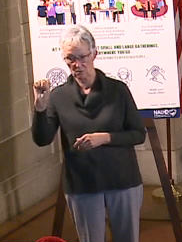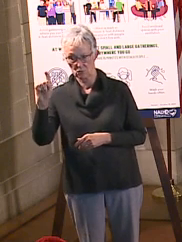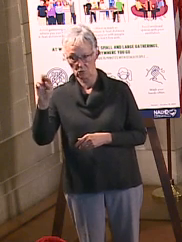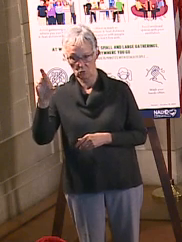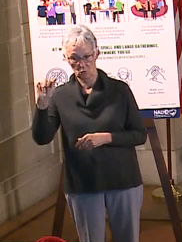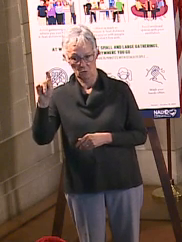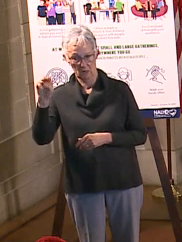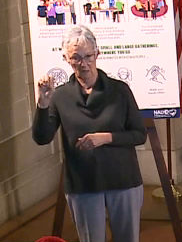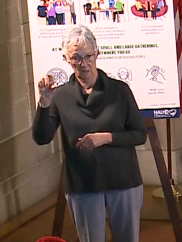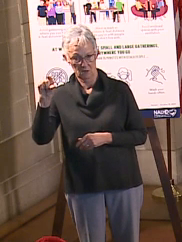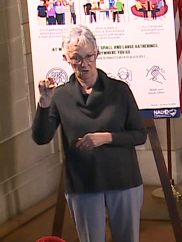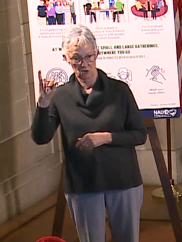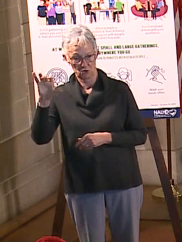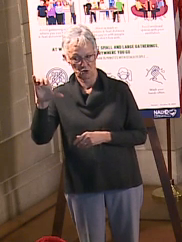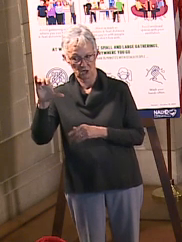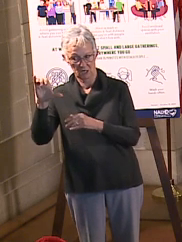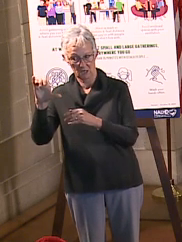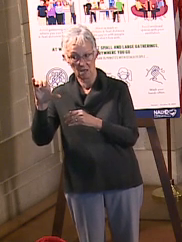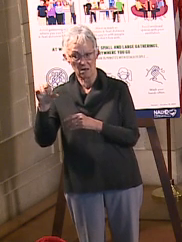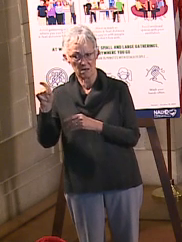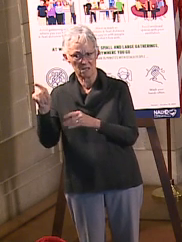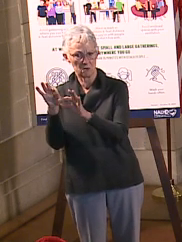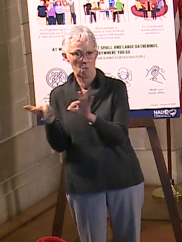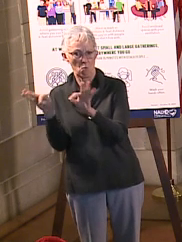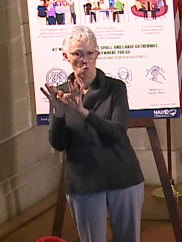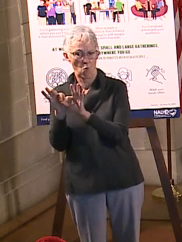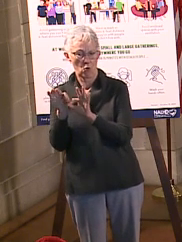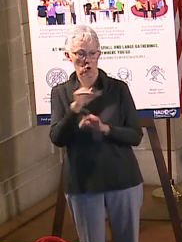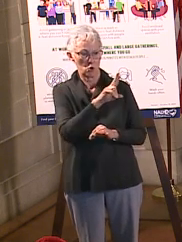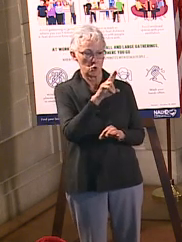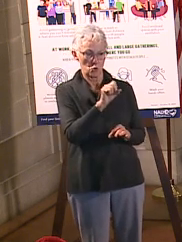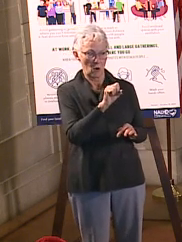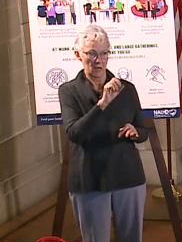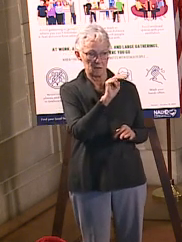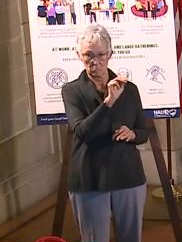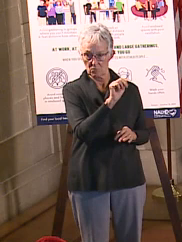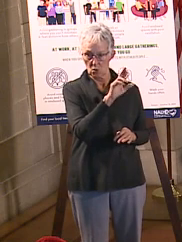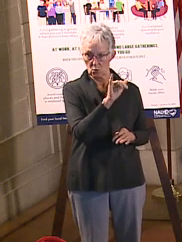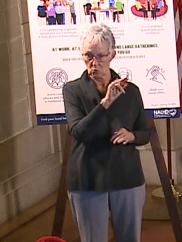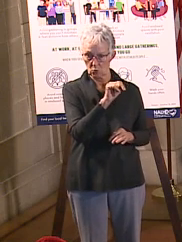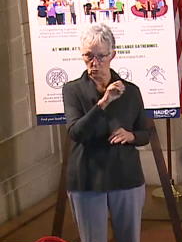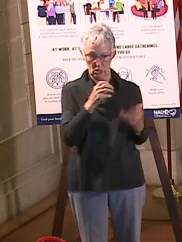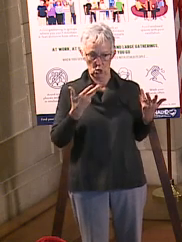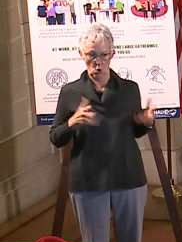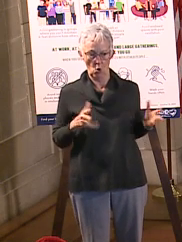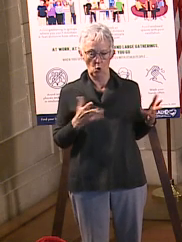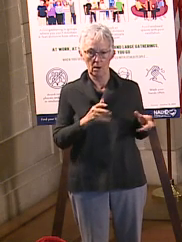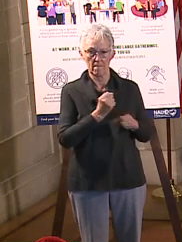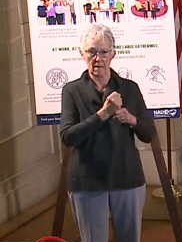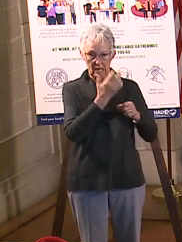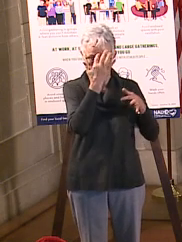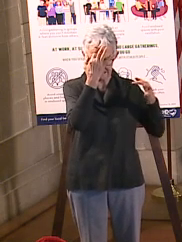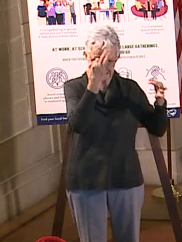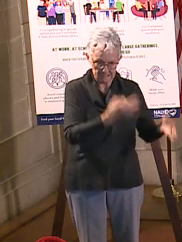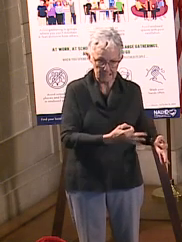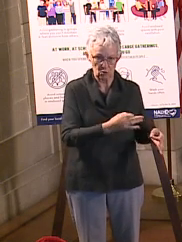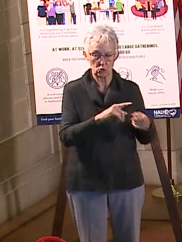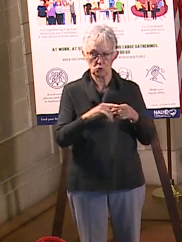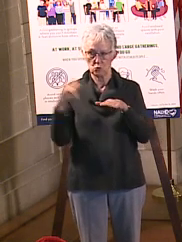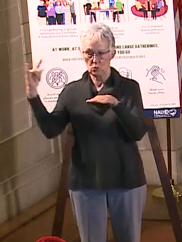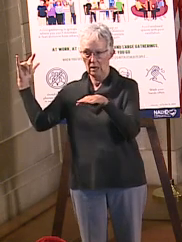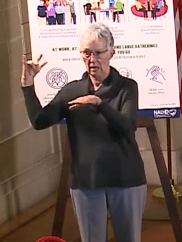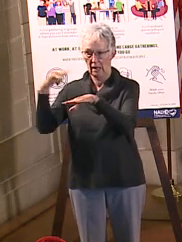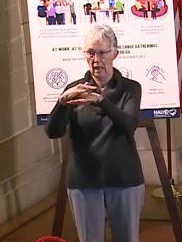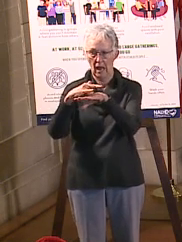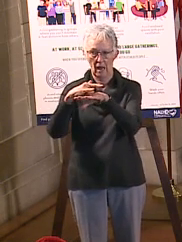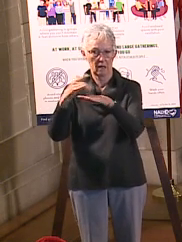that the United States Marine Corps Space Command has already made a decision to land at Offutt is not insignificant. And then you take